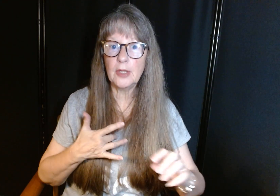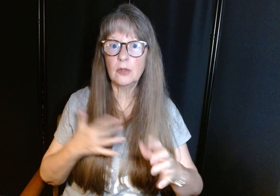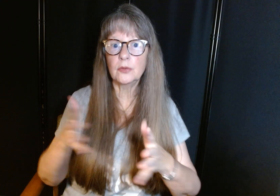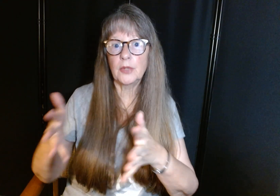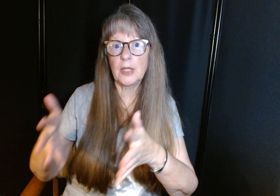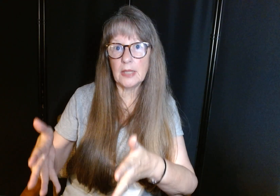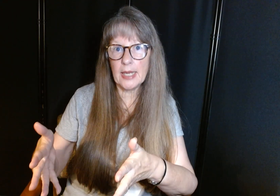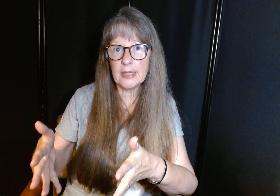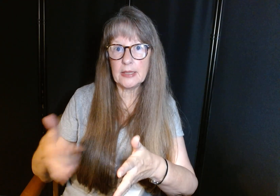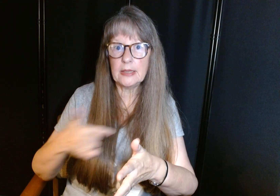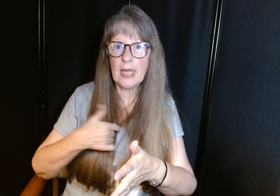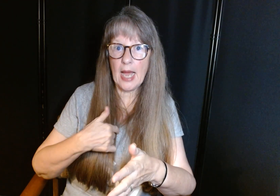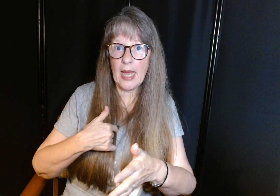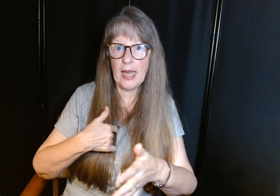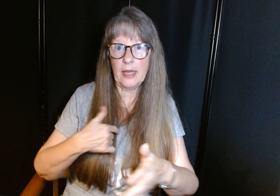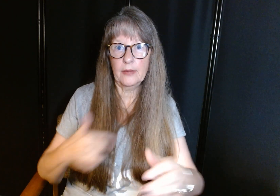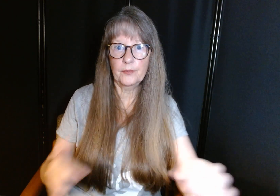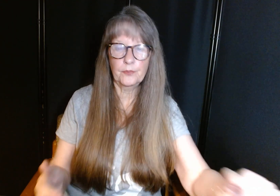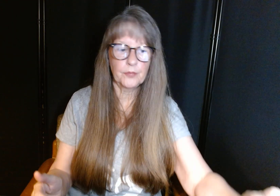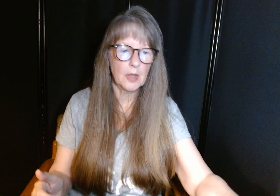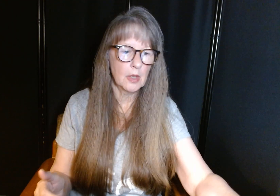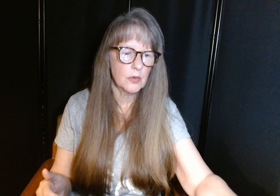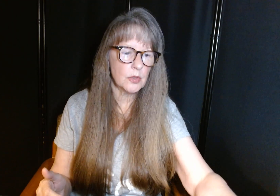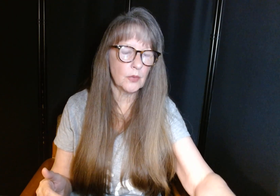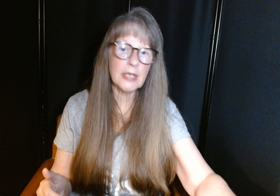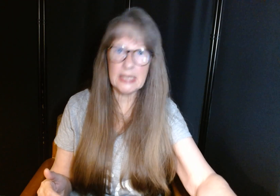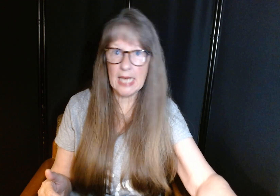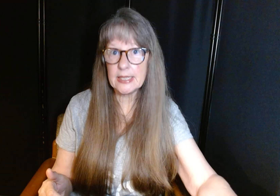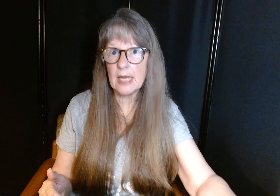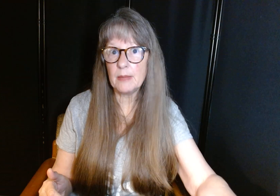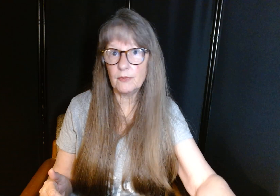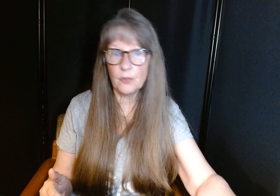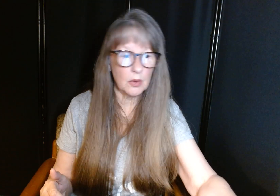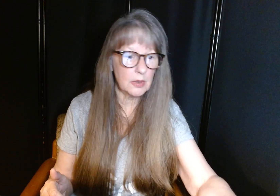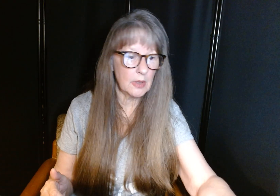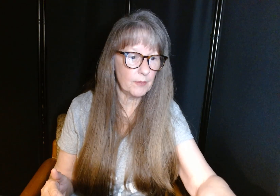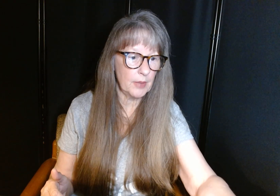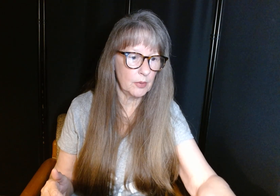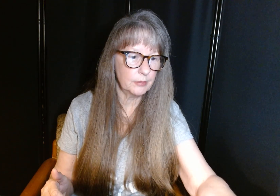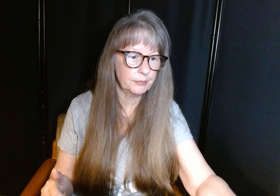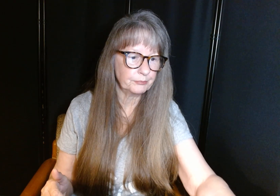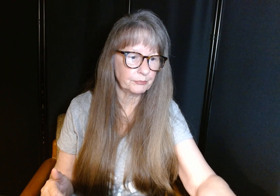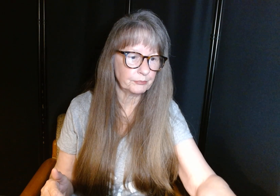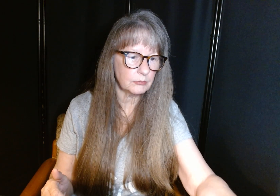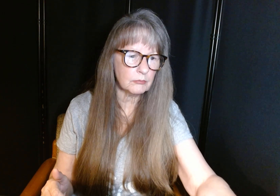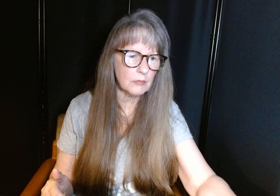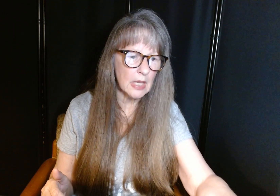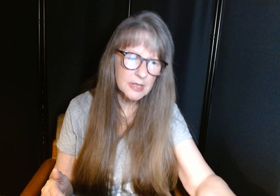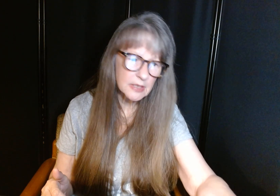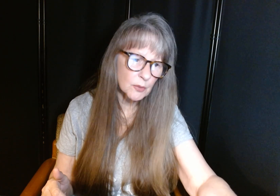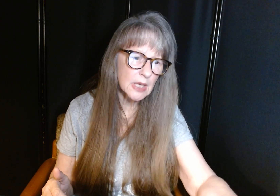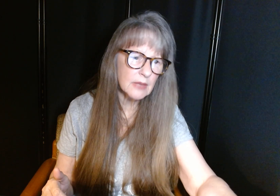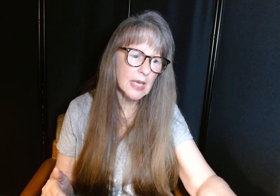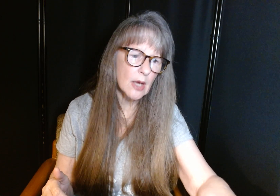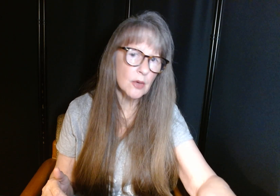feel neglected. So that's an I statement for deaf people. Let me see if there was anything else